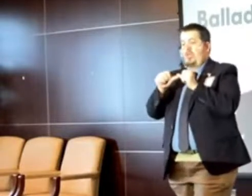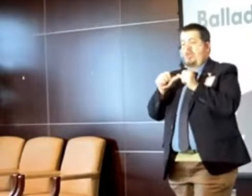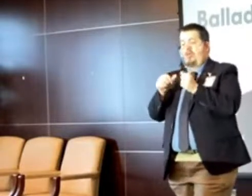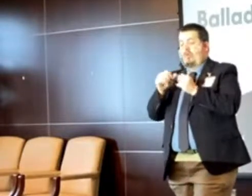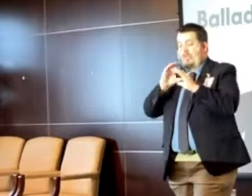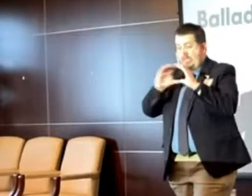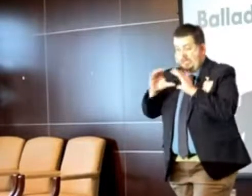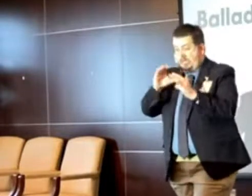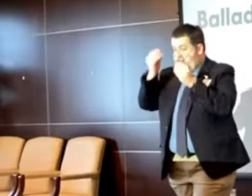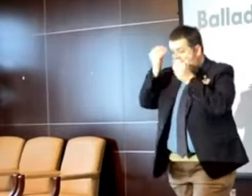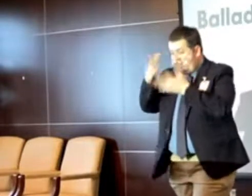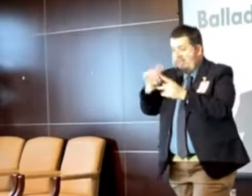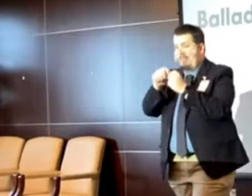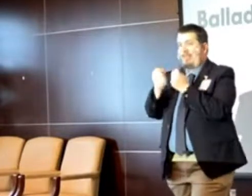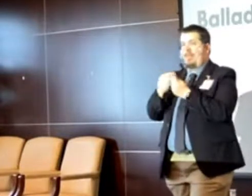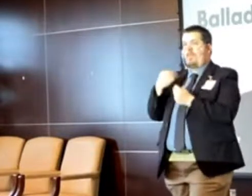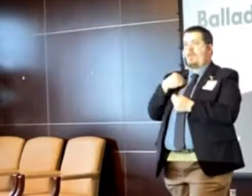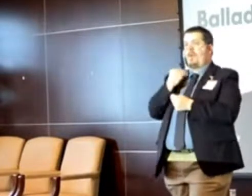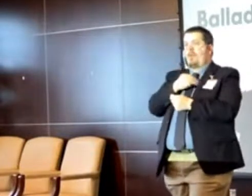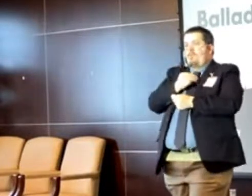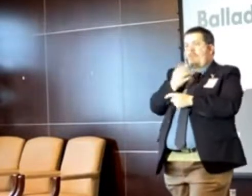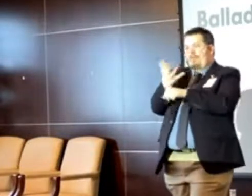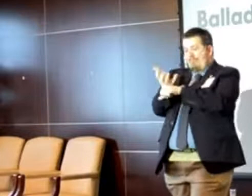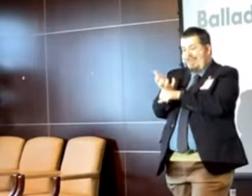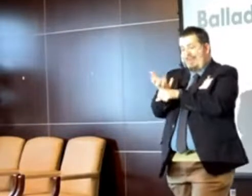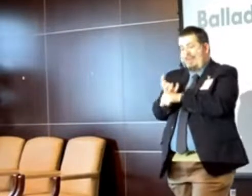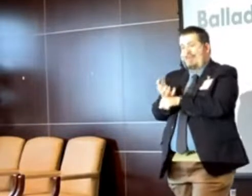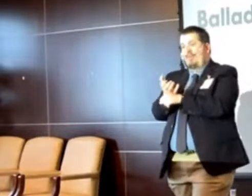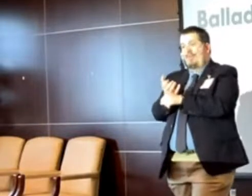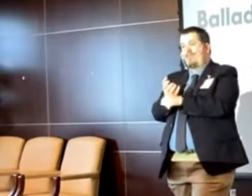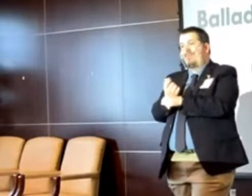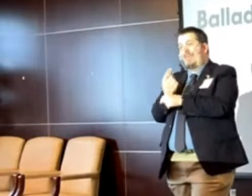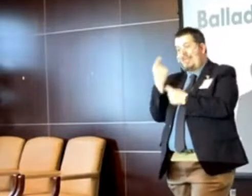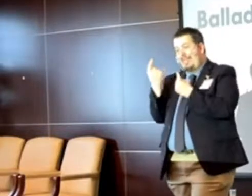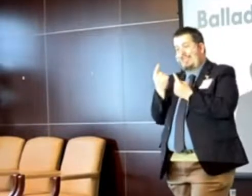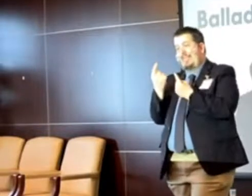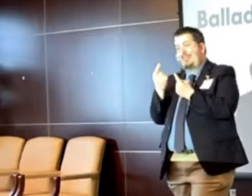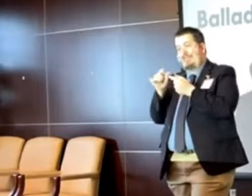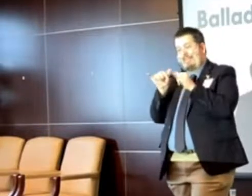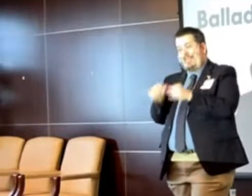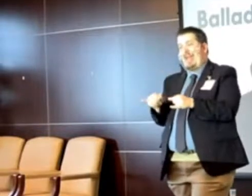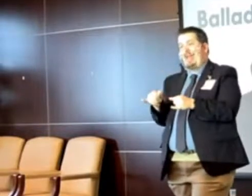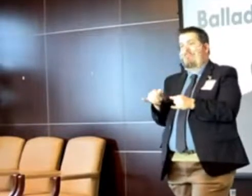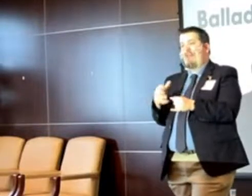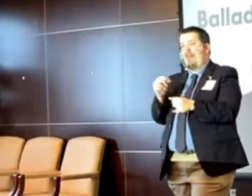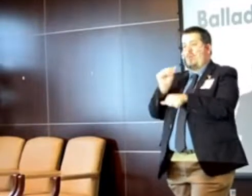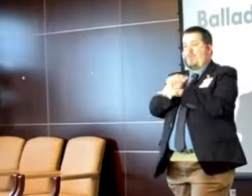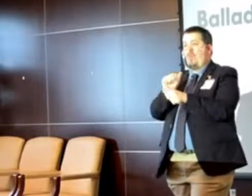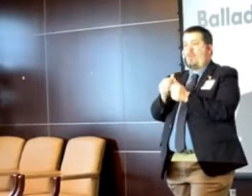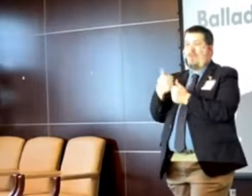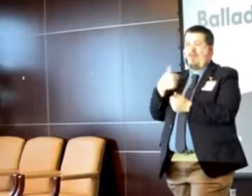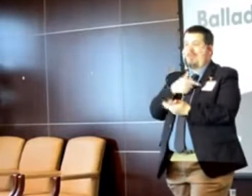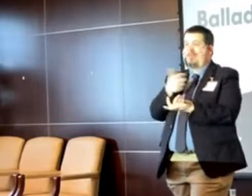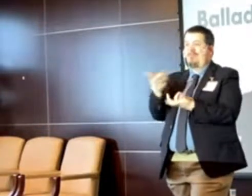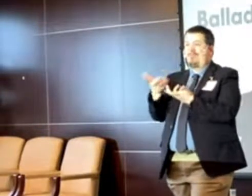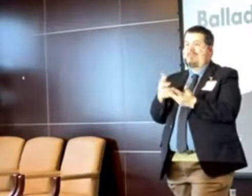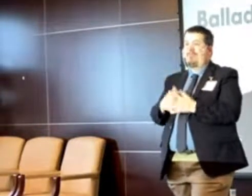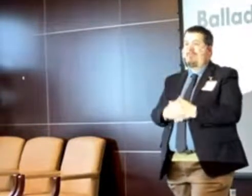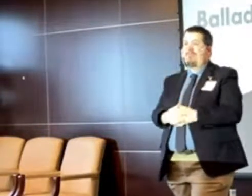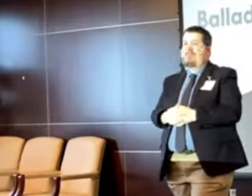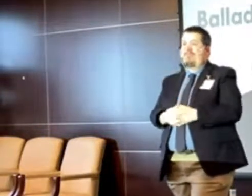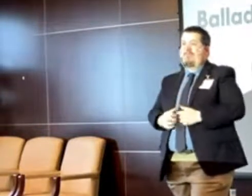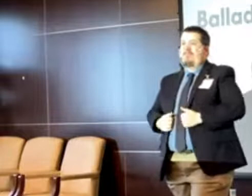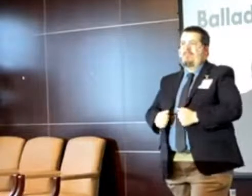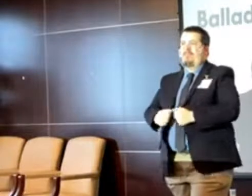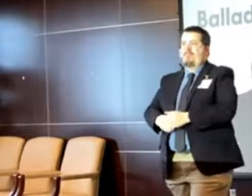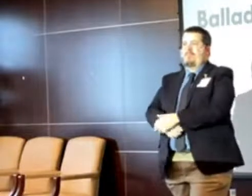and communicate with our team members and beg them to consider staying here and working with us on this.